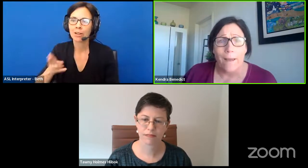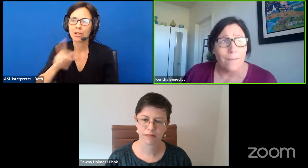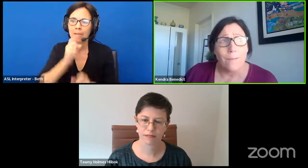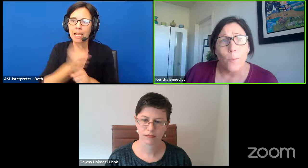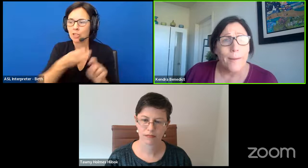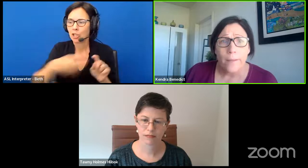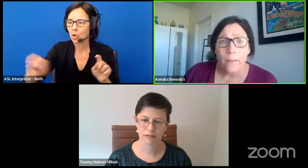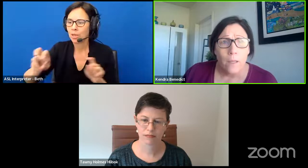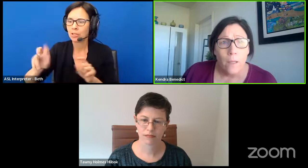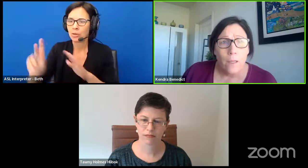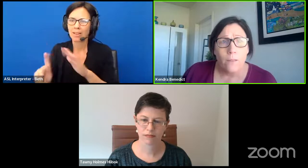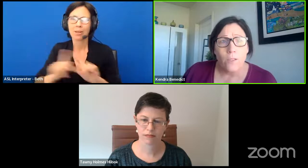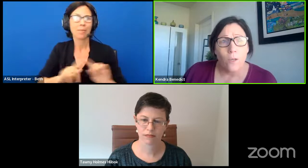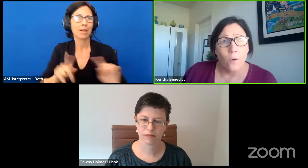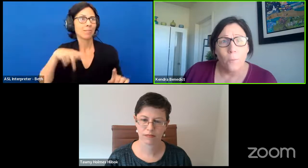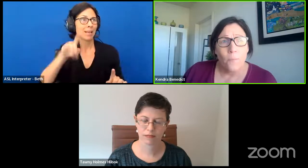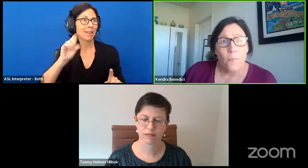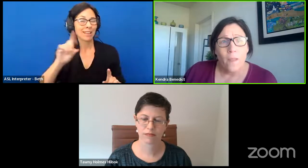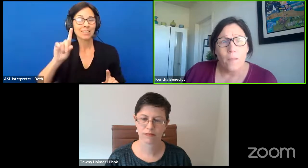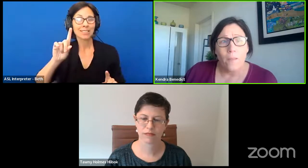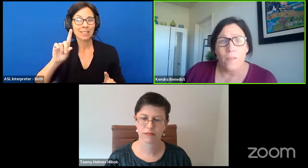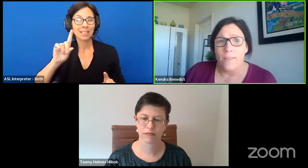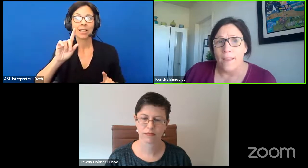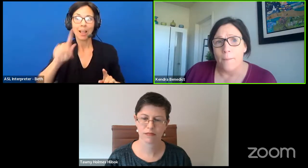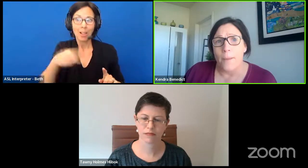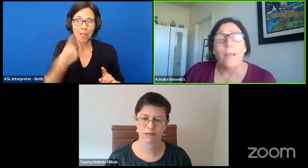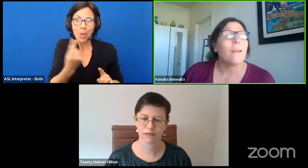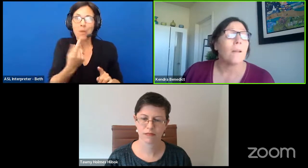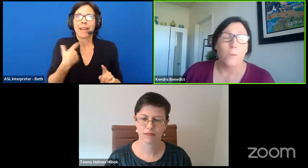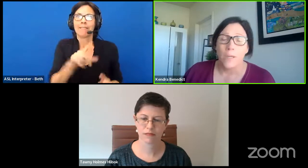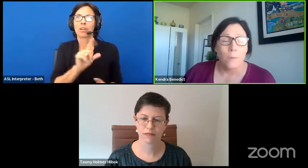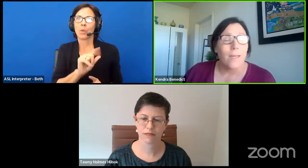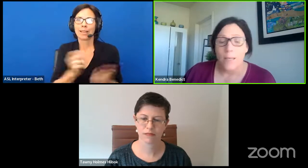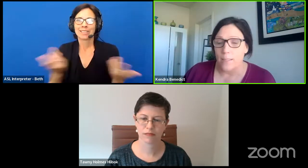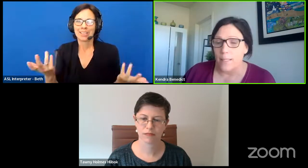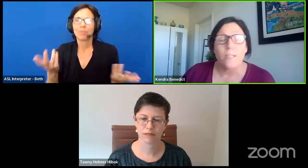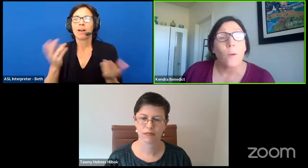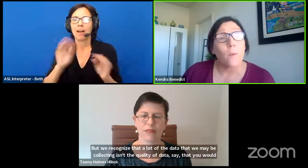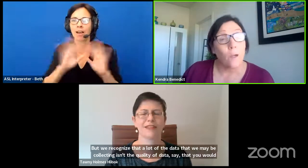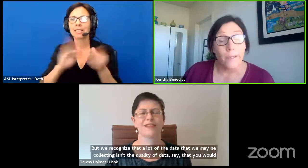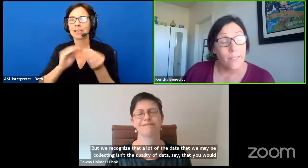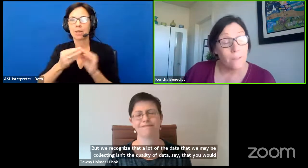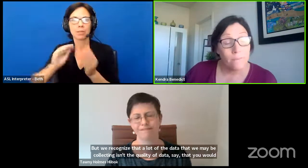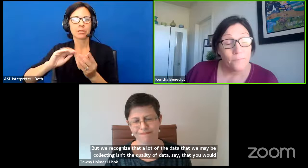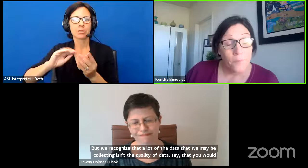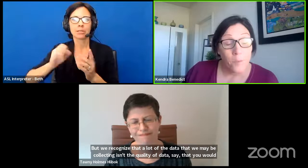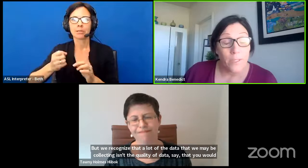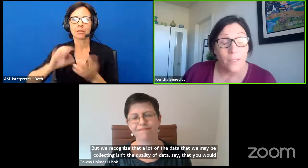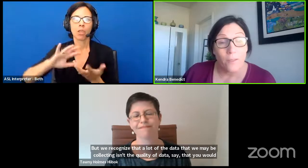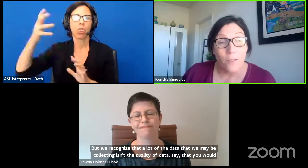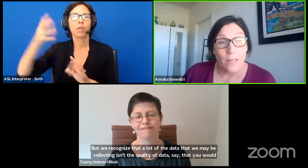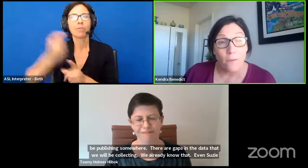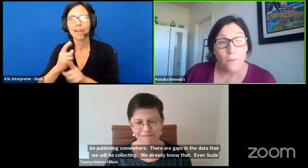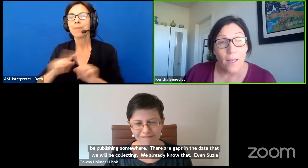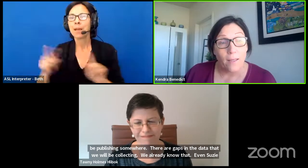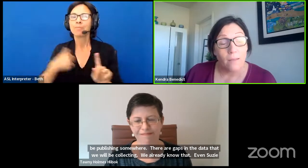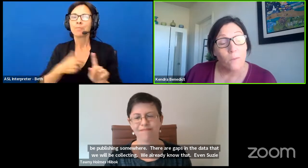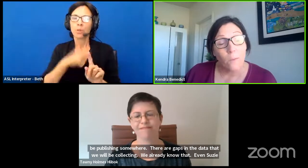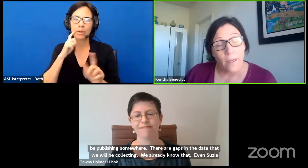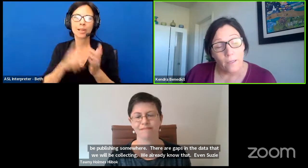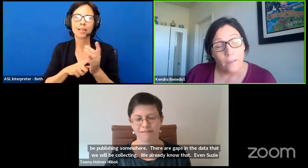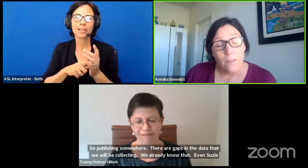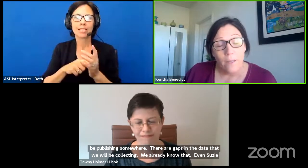alone, we had 20. So, but we recognize that's why we're all here. We're here to